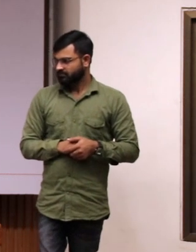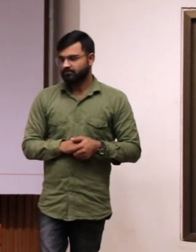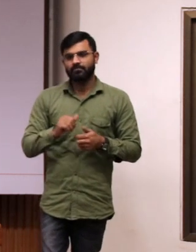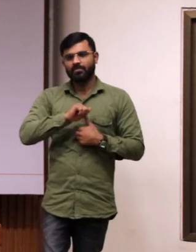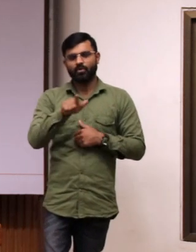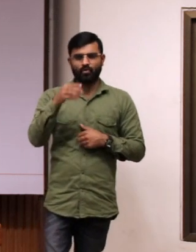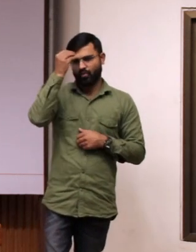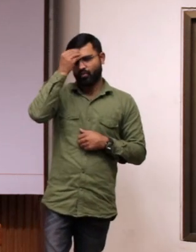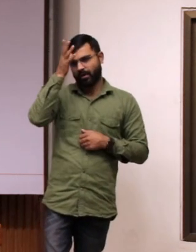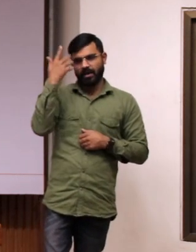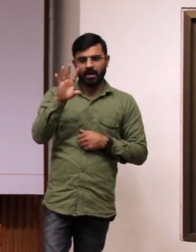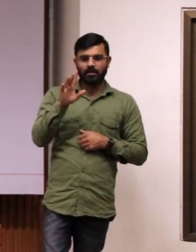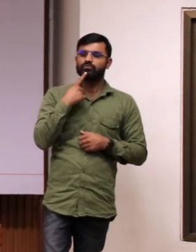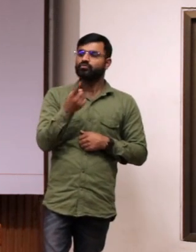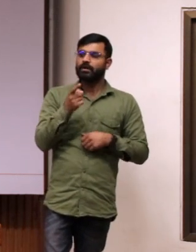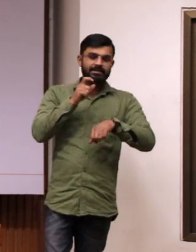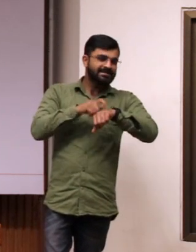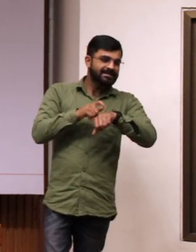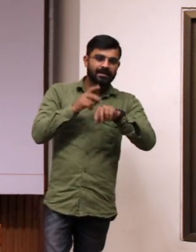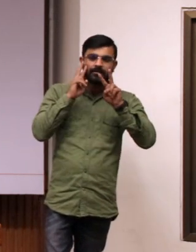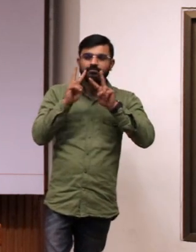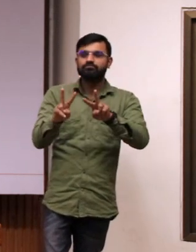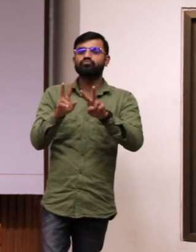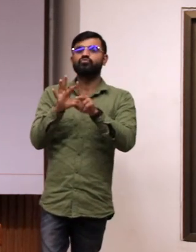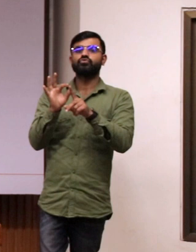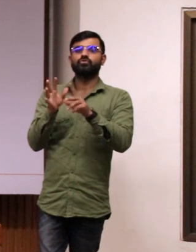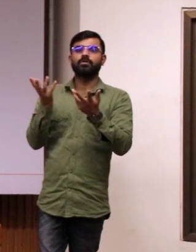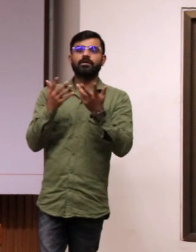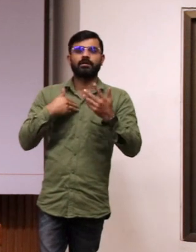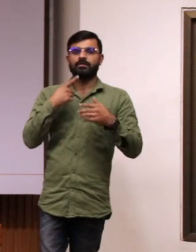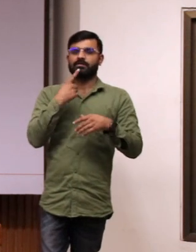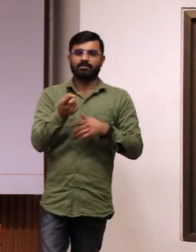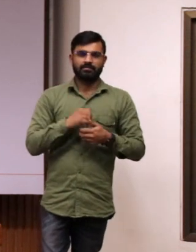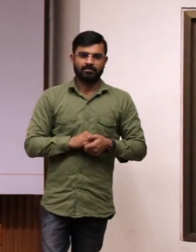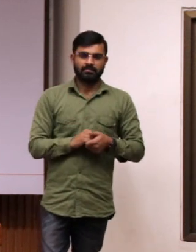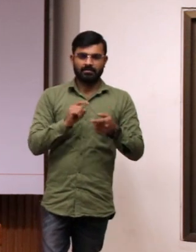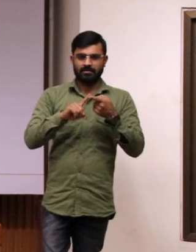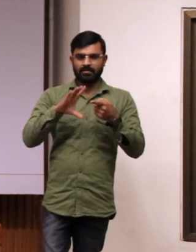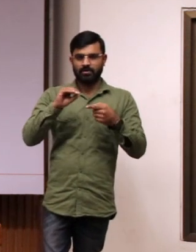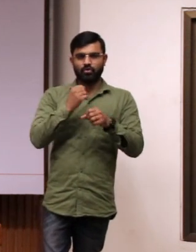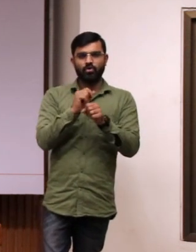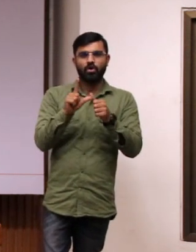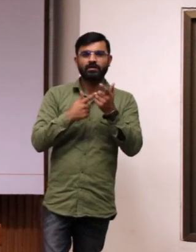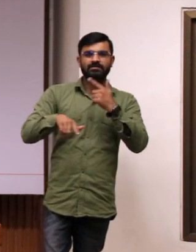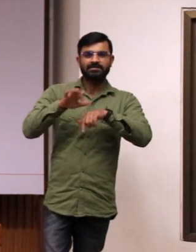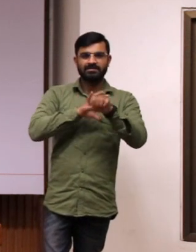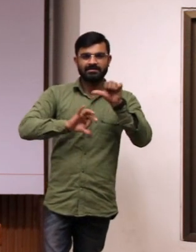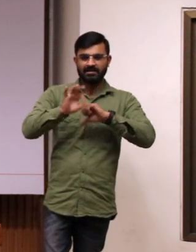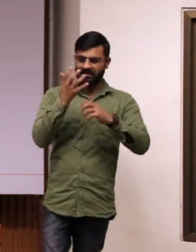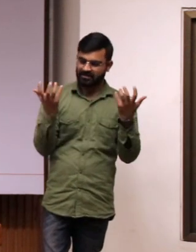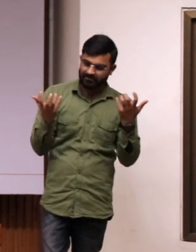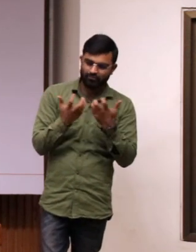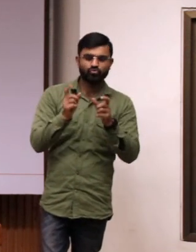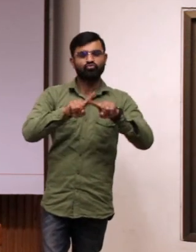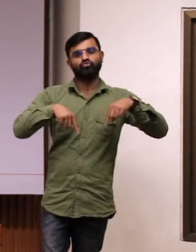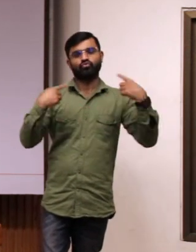everybody is aware, but nobody has time to see, oversee. Because as I said, that ecology is a science of interaction. Sitting in